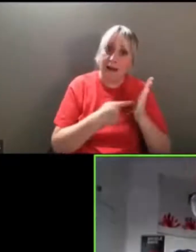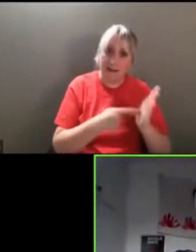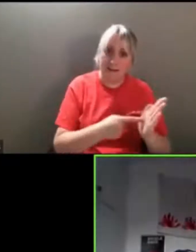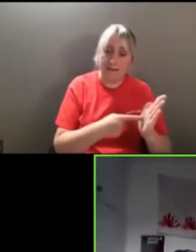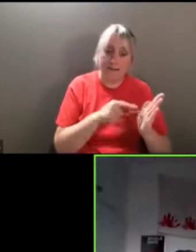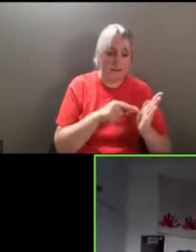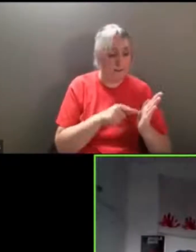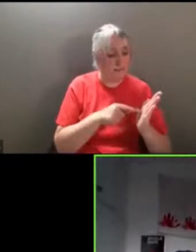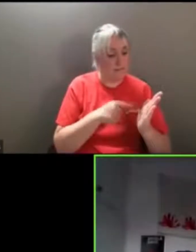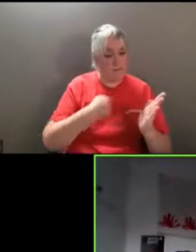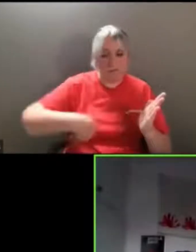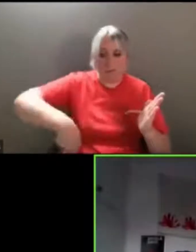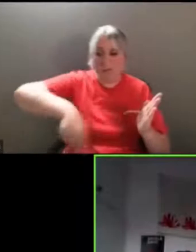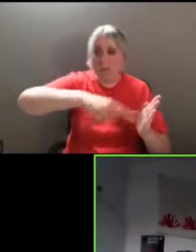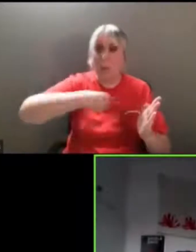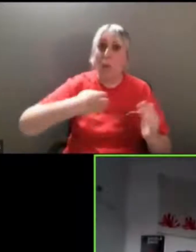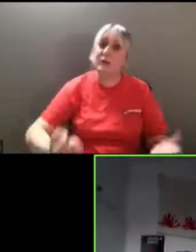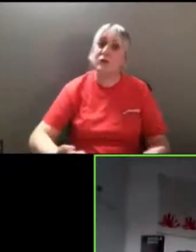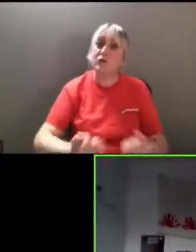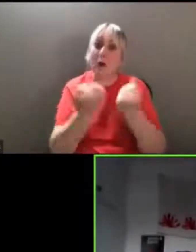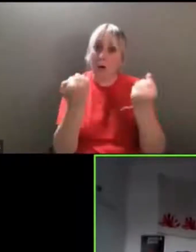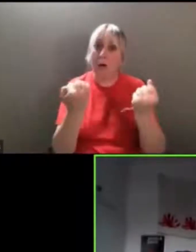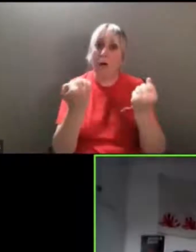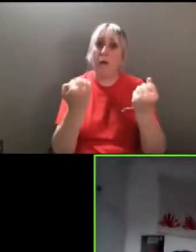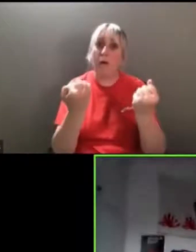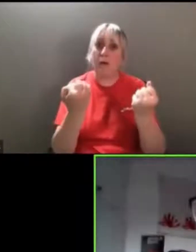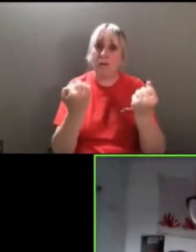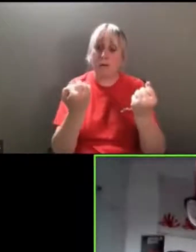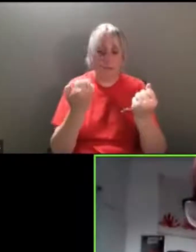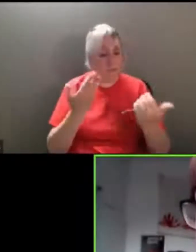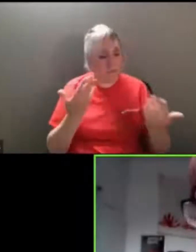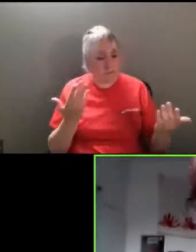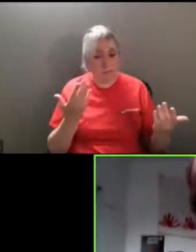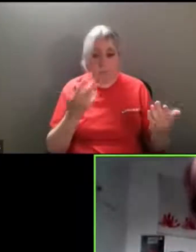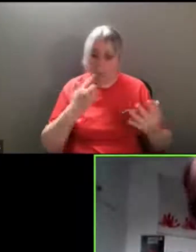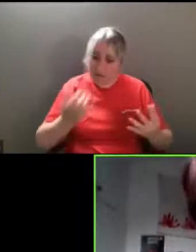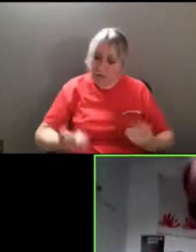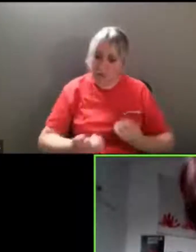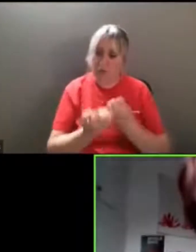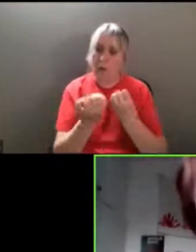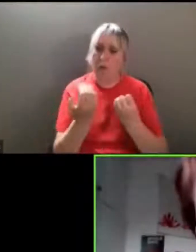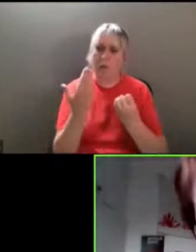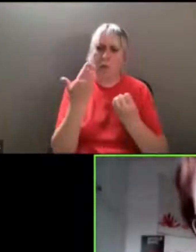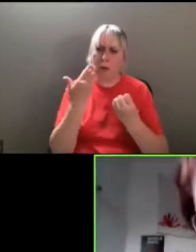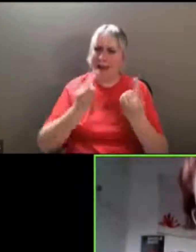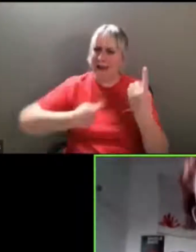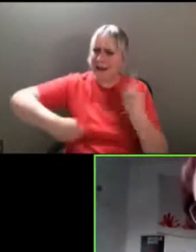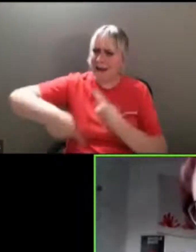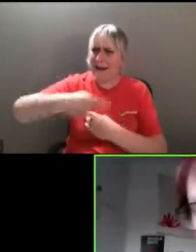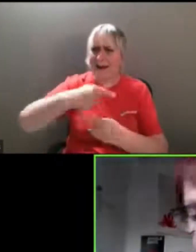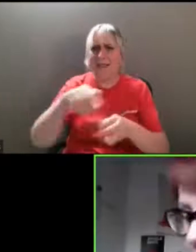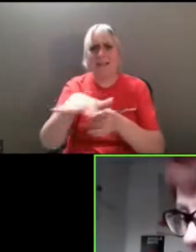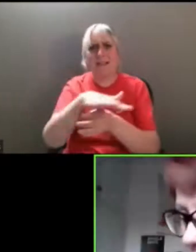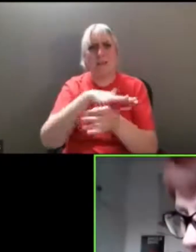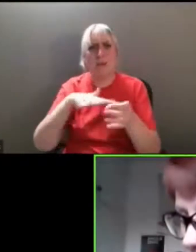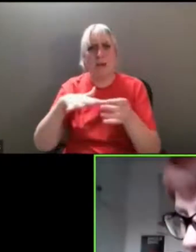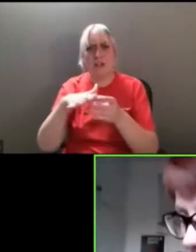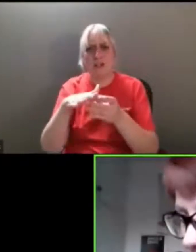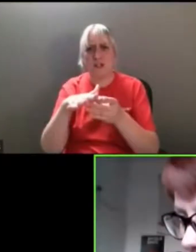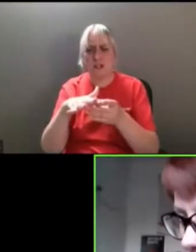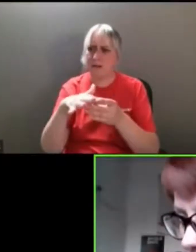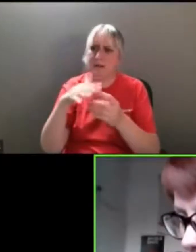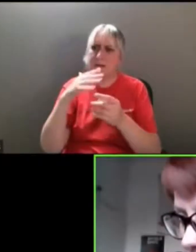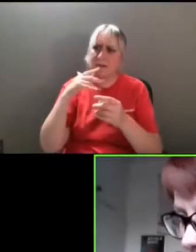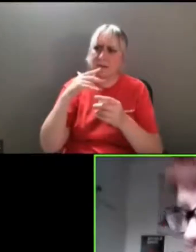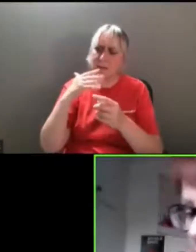we're strongest, disabled people are strongest in our struggle at moments when our material conditions are being